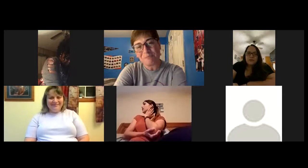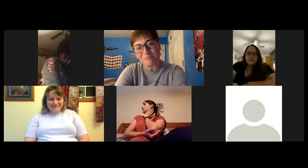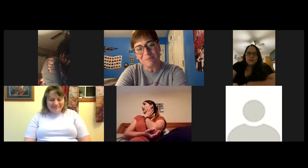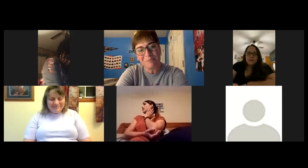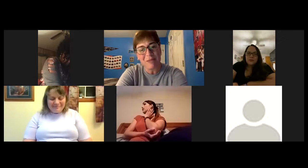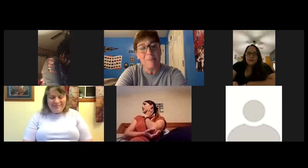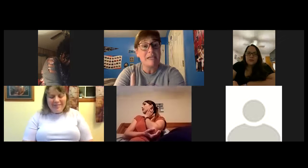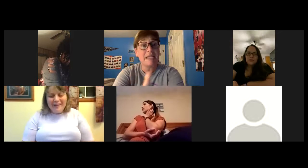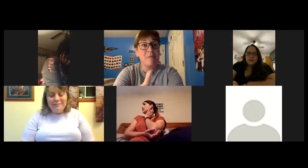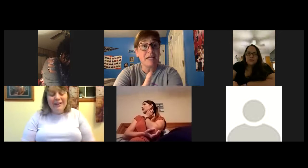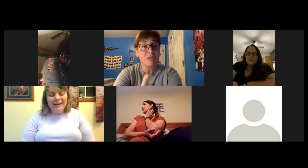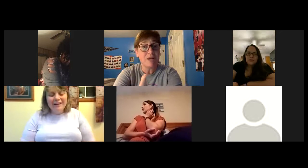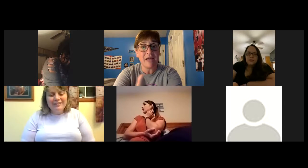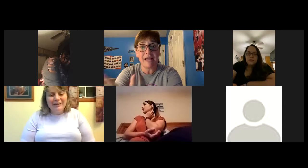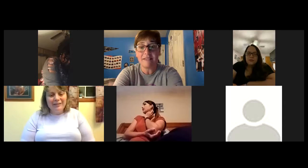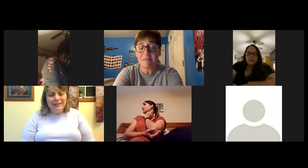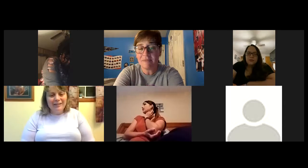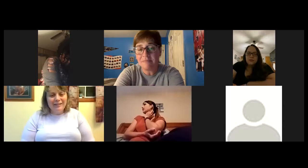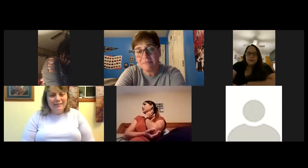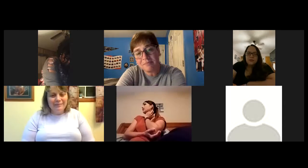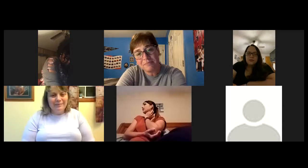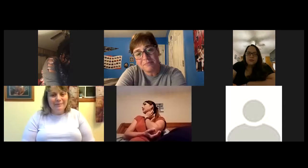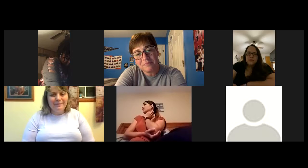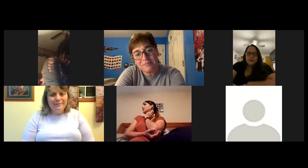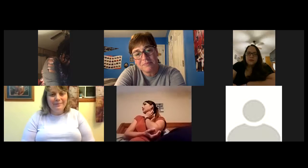So, but yeah, did anybody else want to add something?